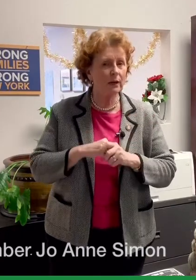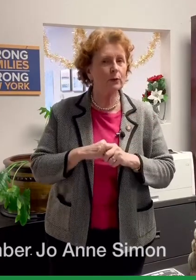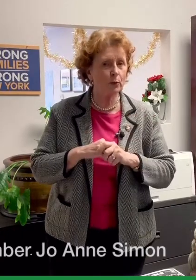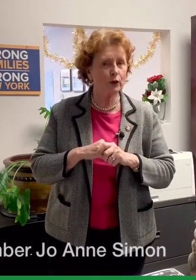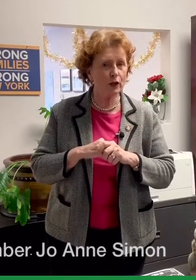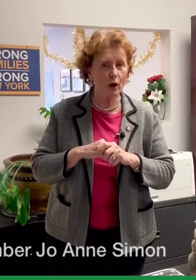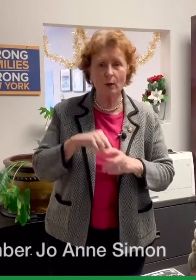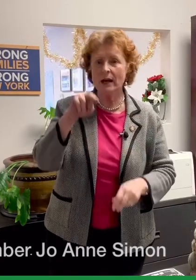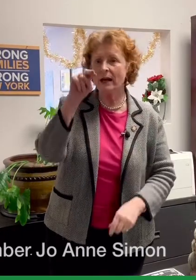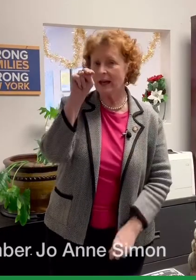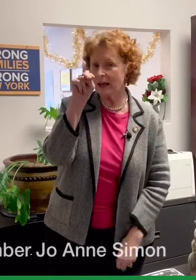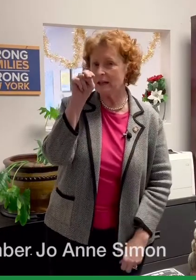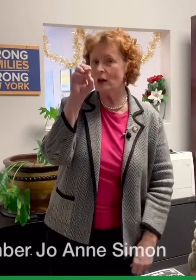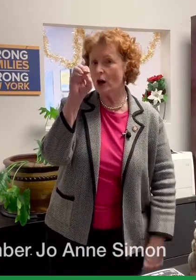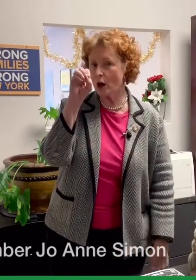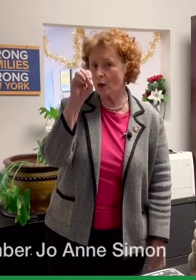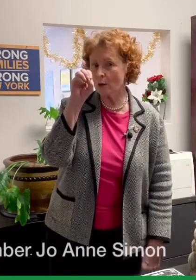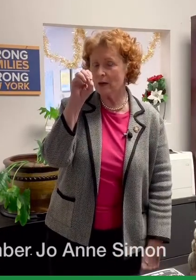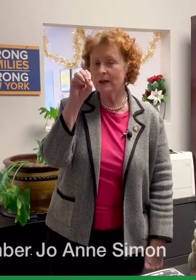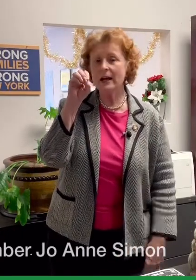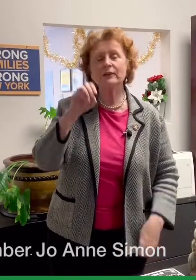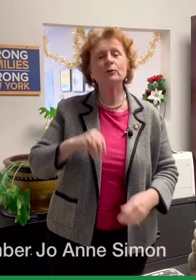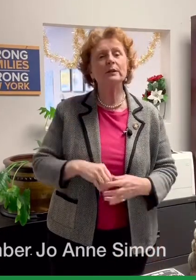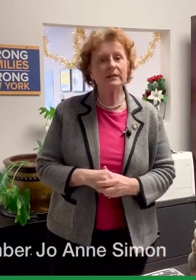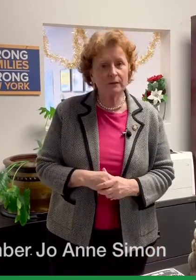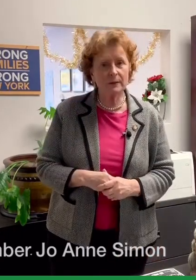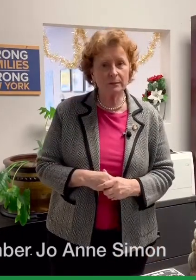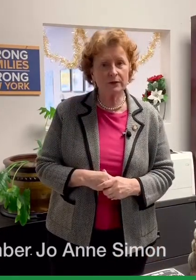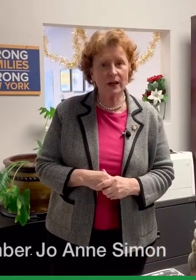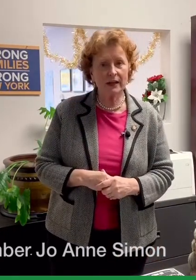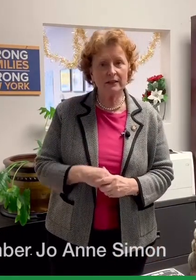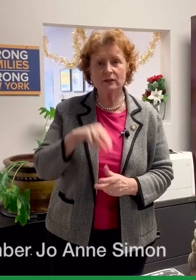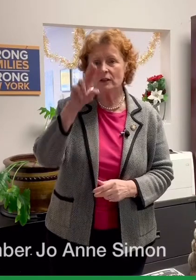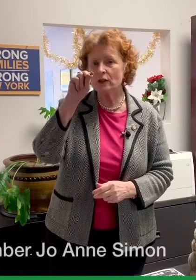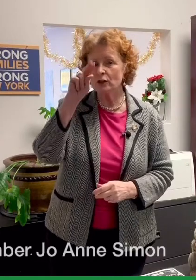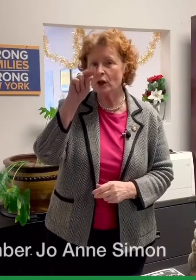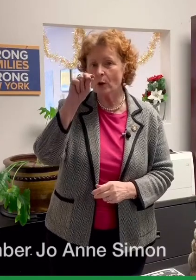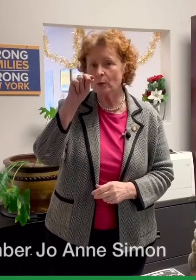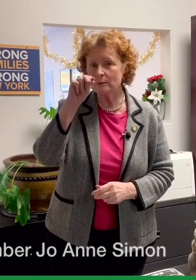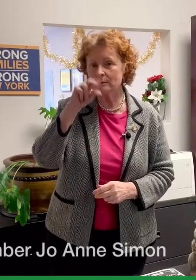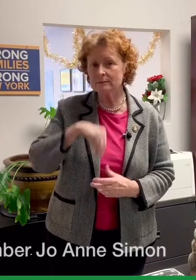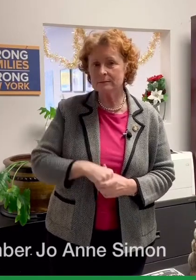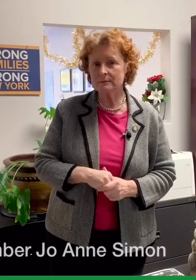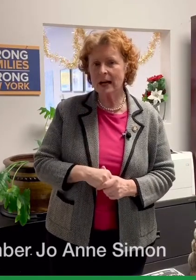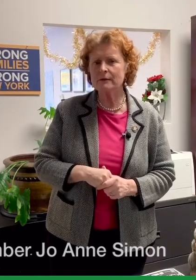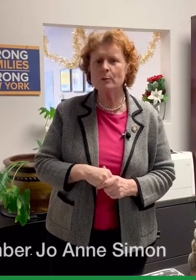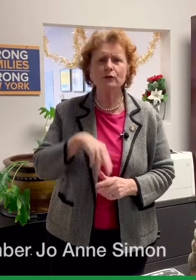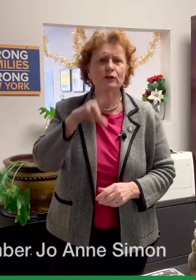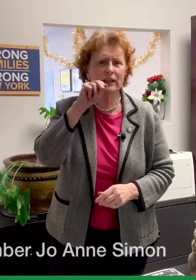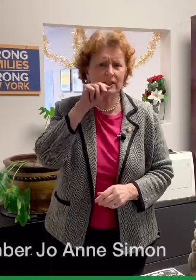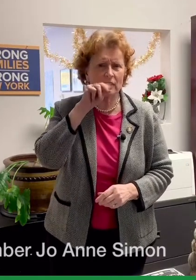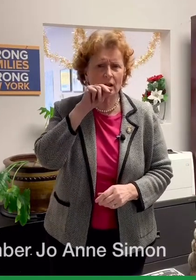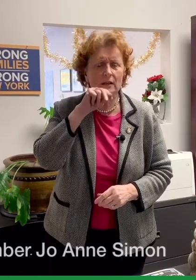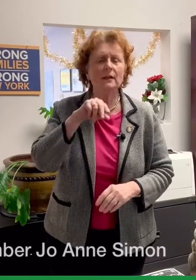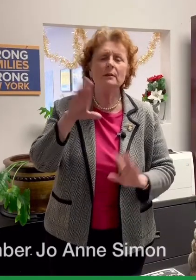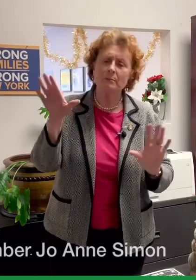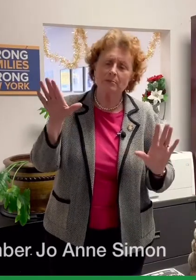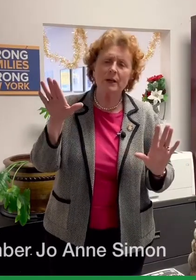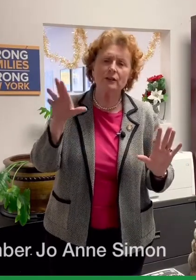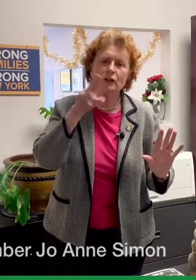word no. N-O. And so what deaf people sign is no. Kind of almost looks like a duck, but a duck you would do